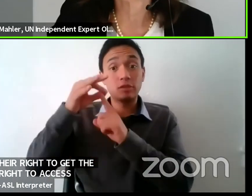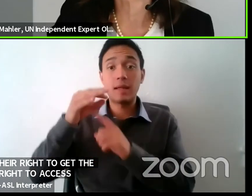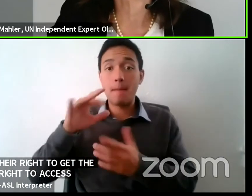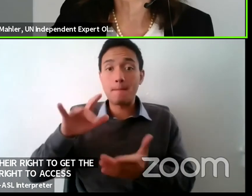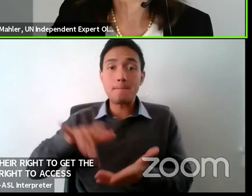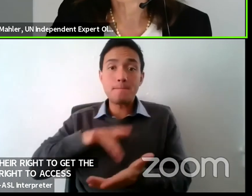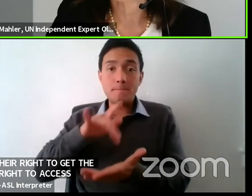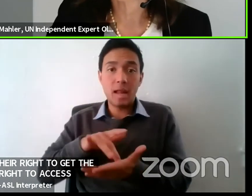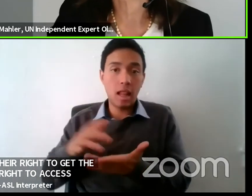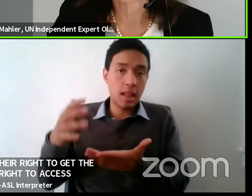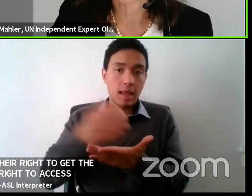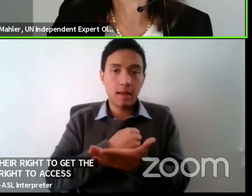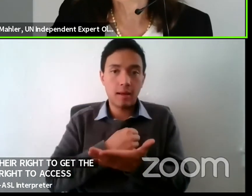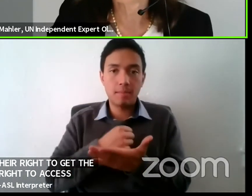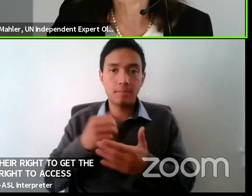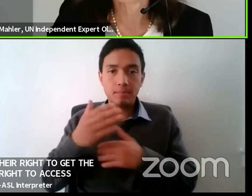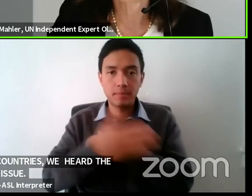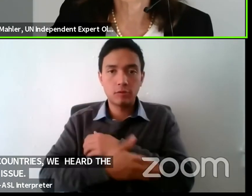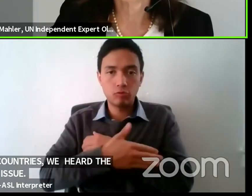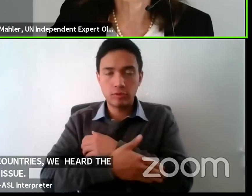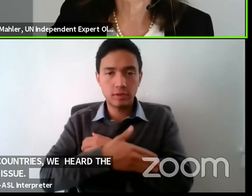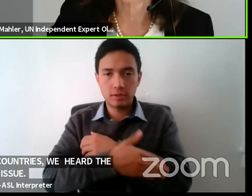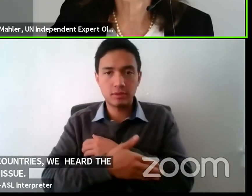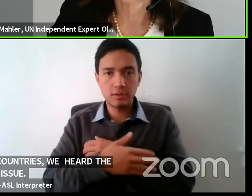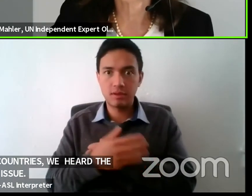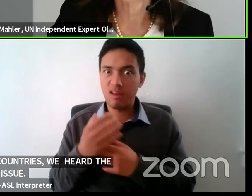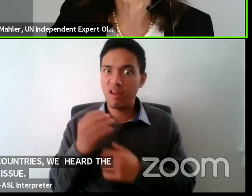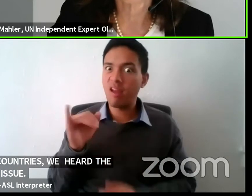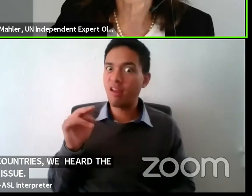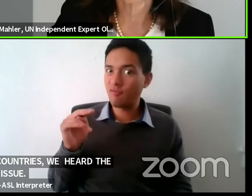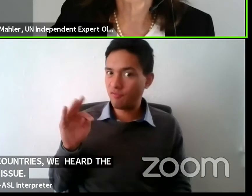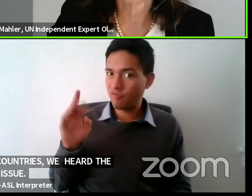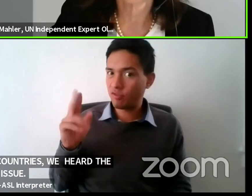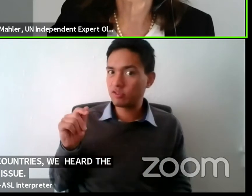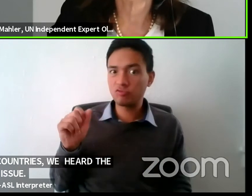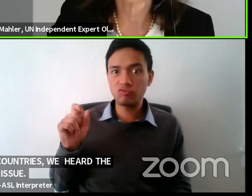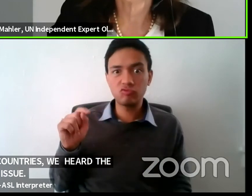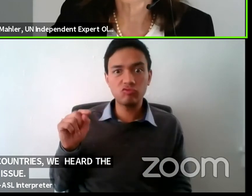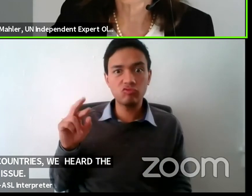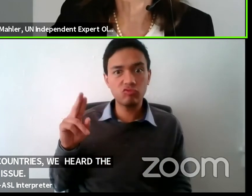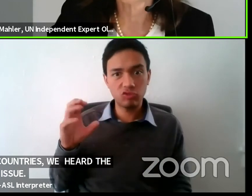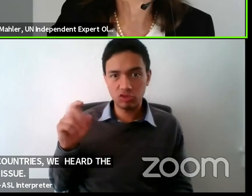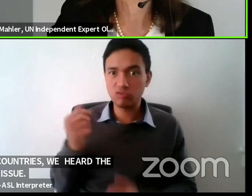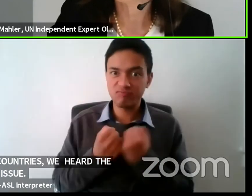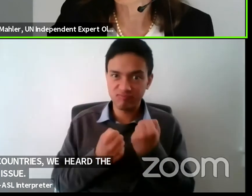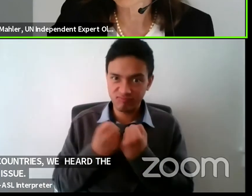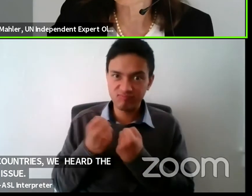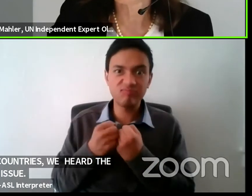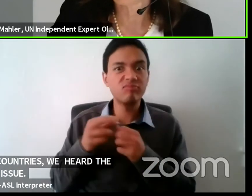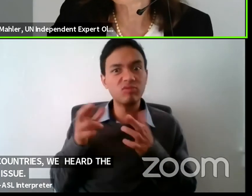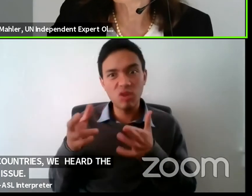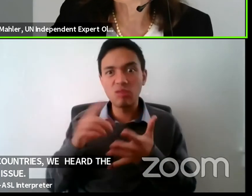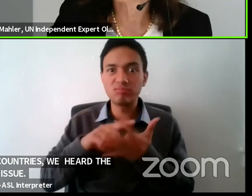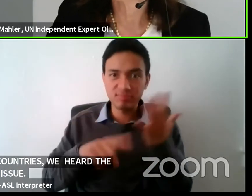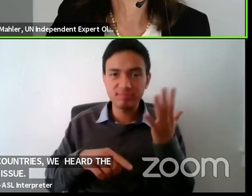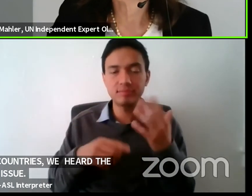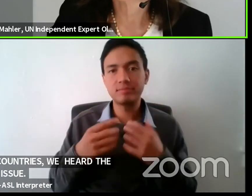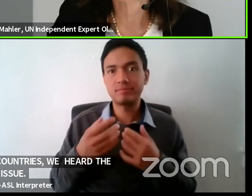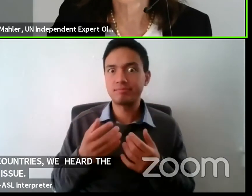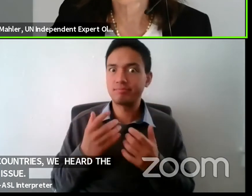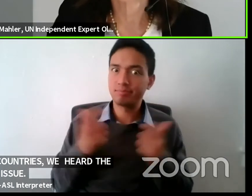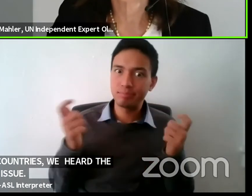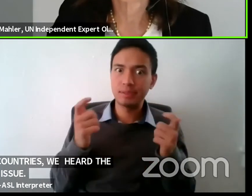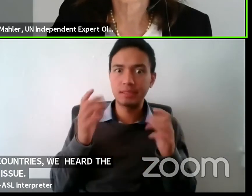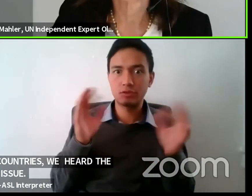big issue. But I also want to assure you that it's also a big issue, which was already said, for rural areas in